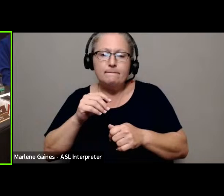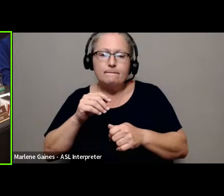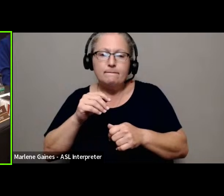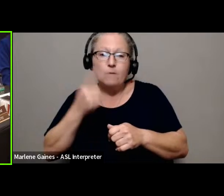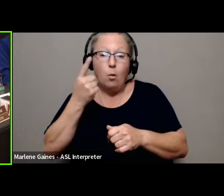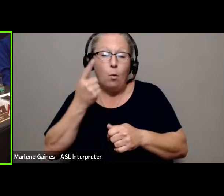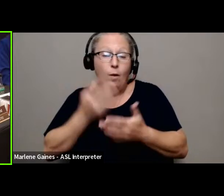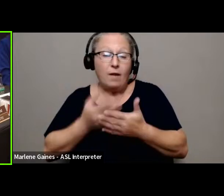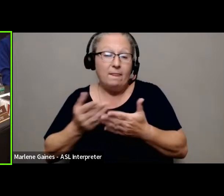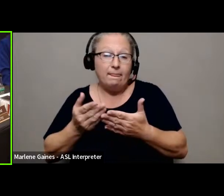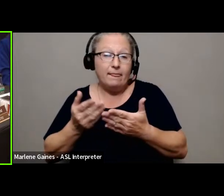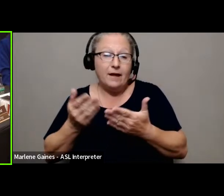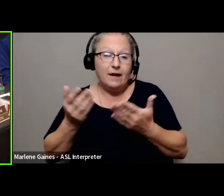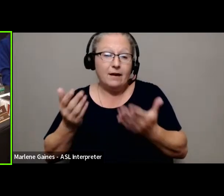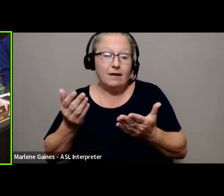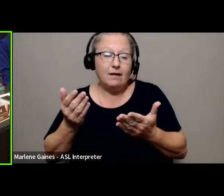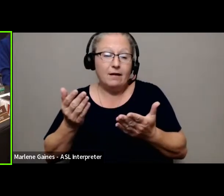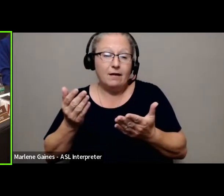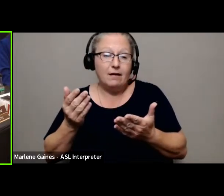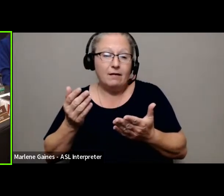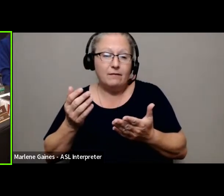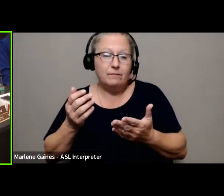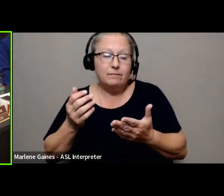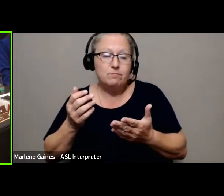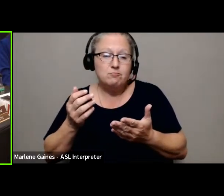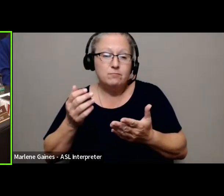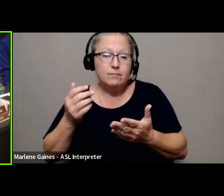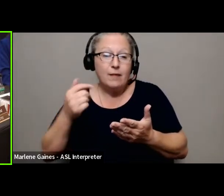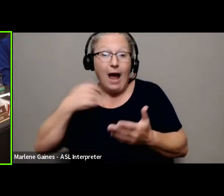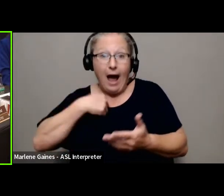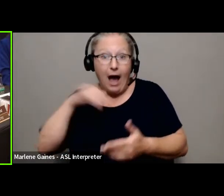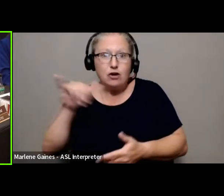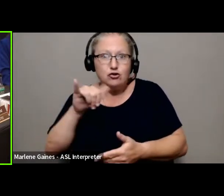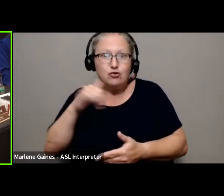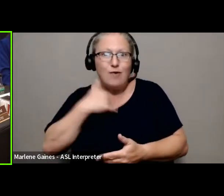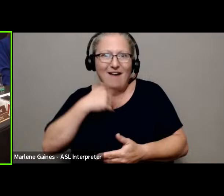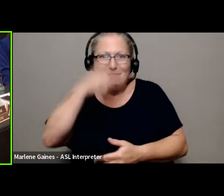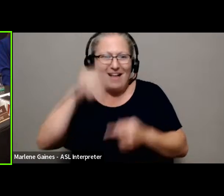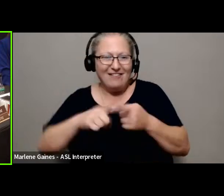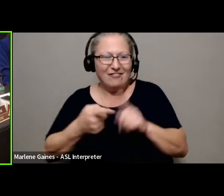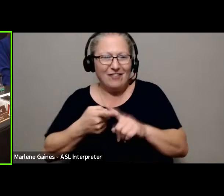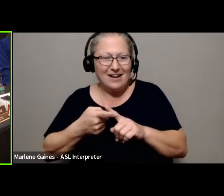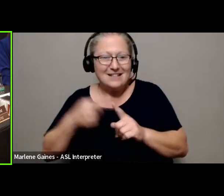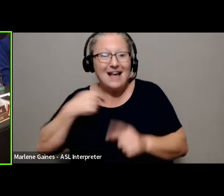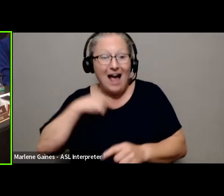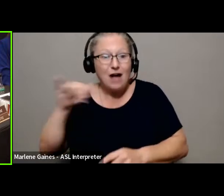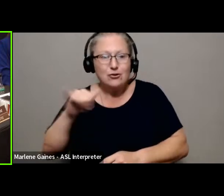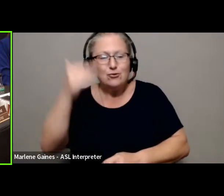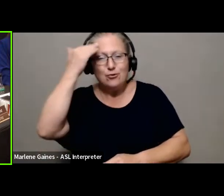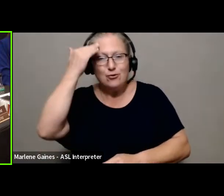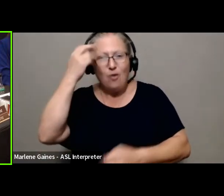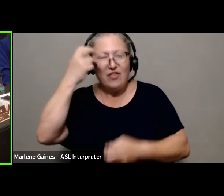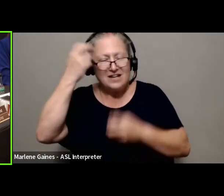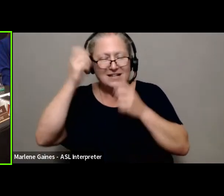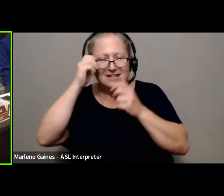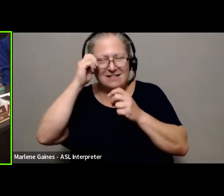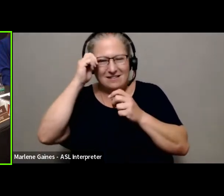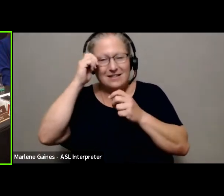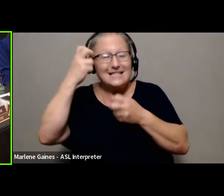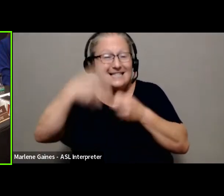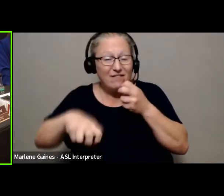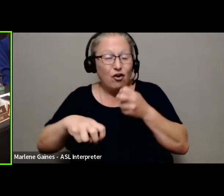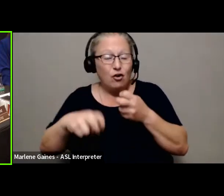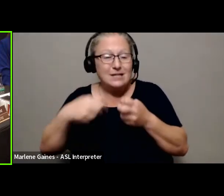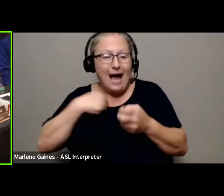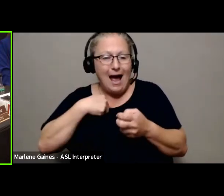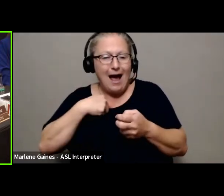one thing that is just, I too have Black friends. I too know the difficulty in,